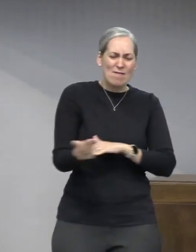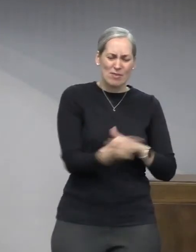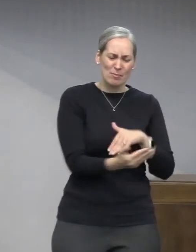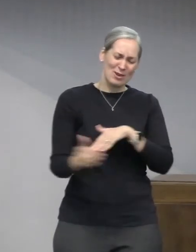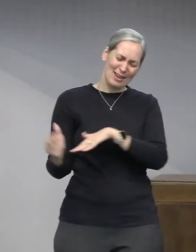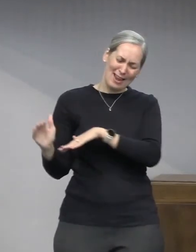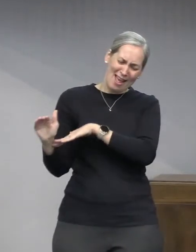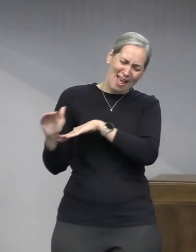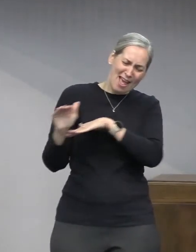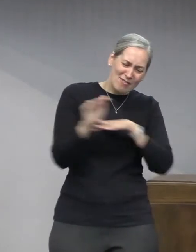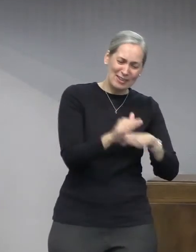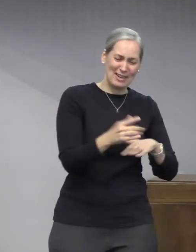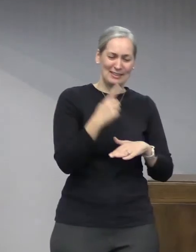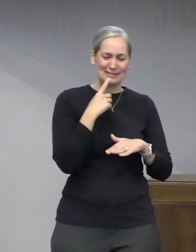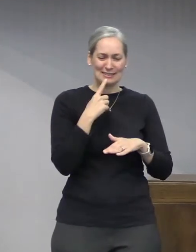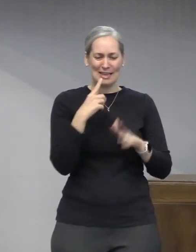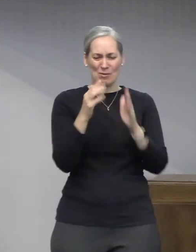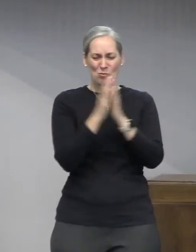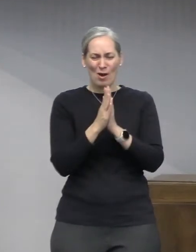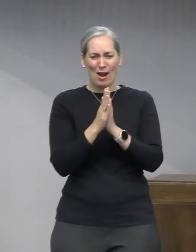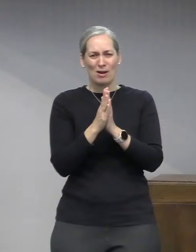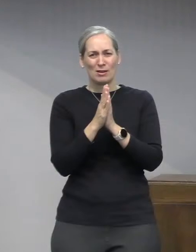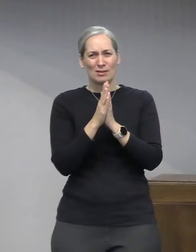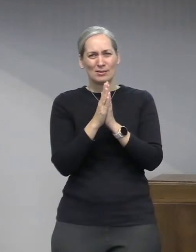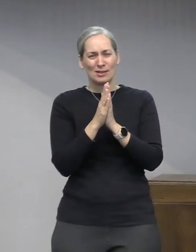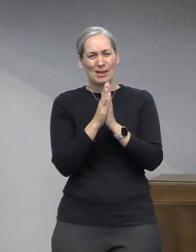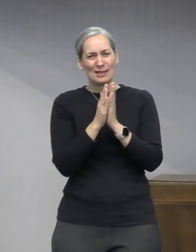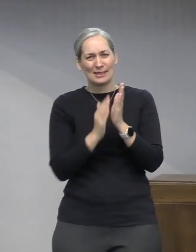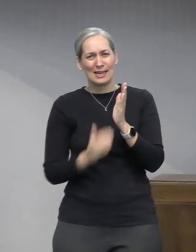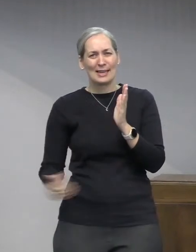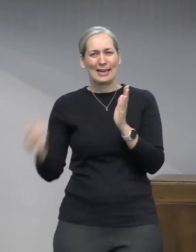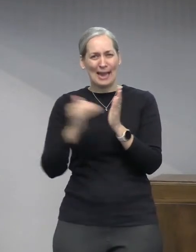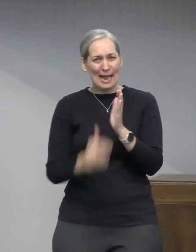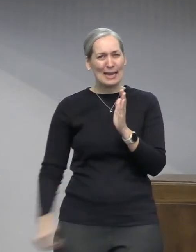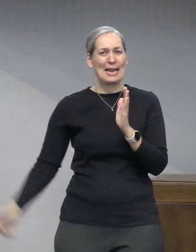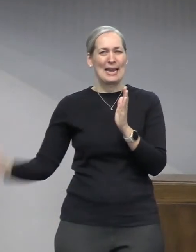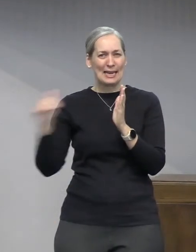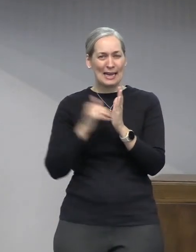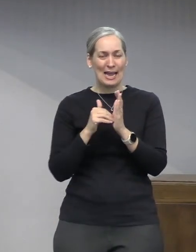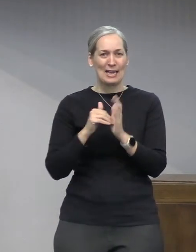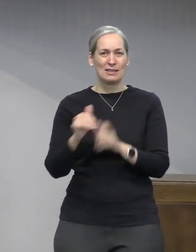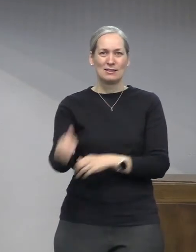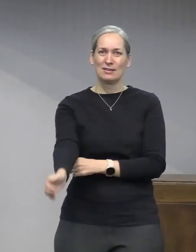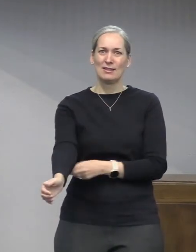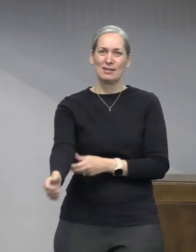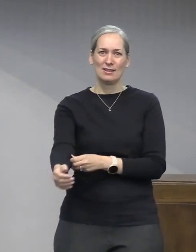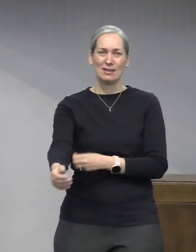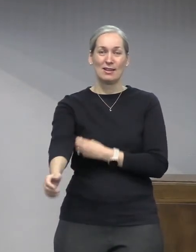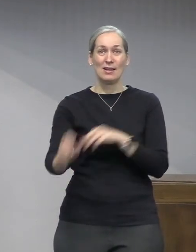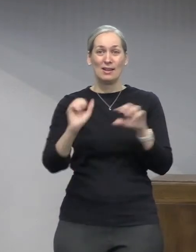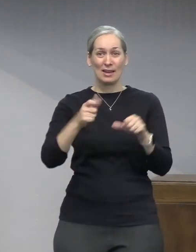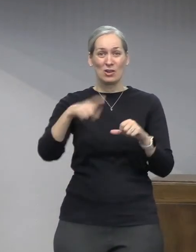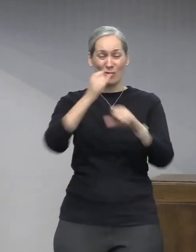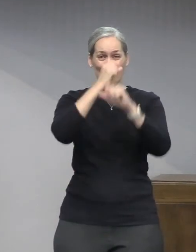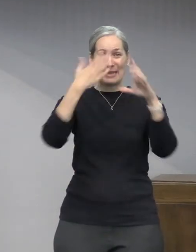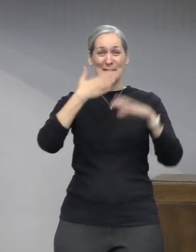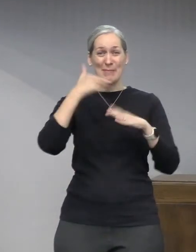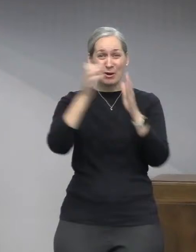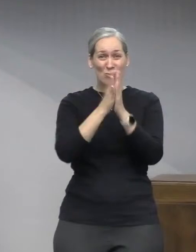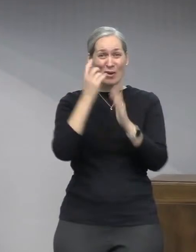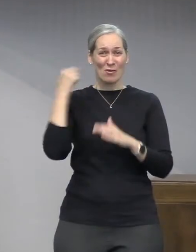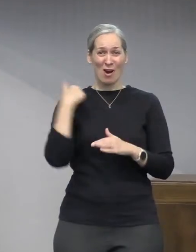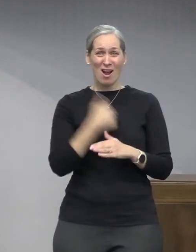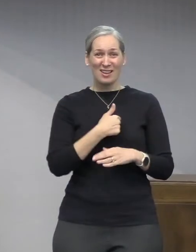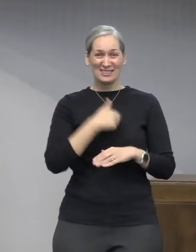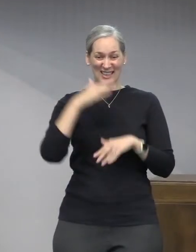you think of a better prayer for us to have in our prayer life than to commit our everything to God? Today, we are